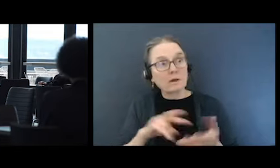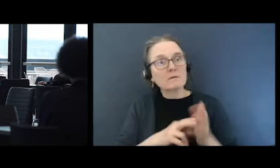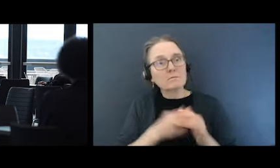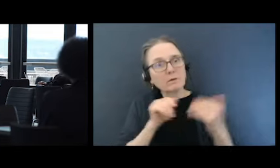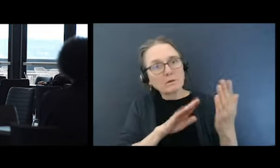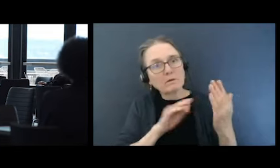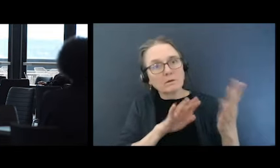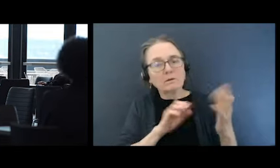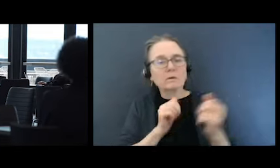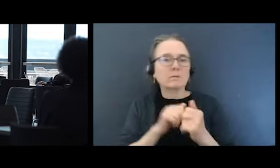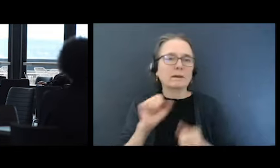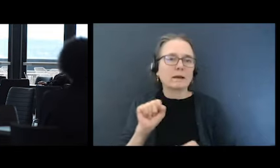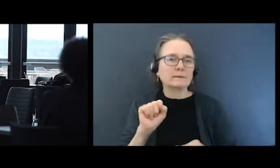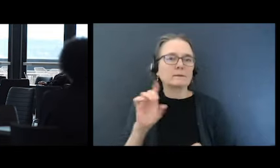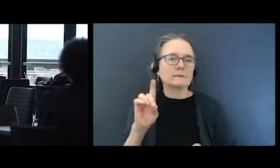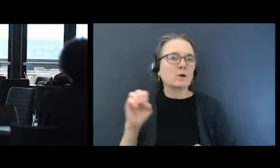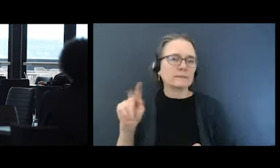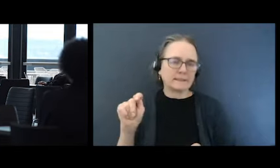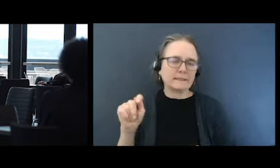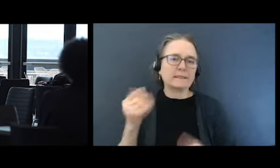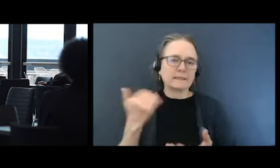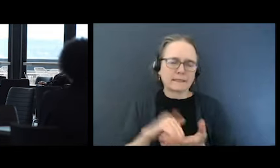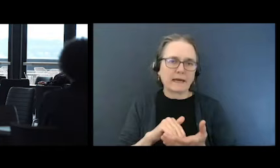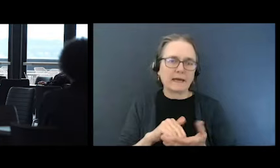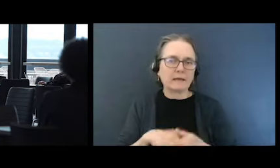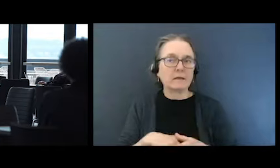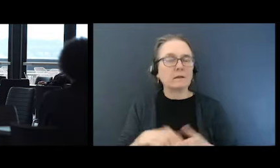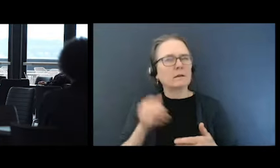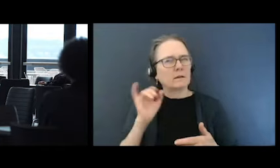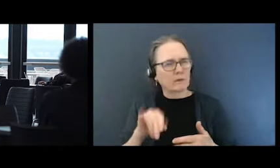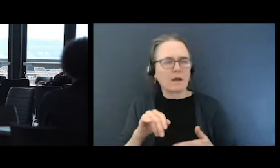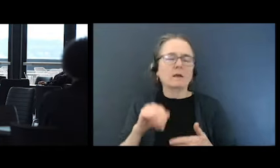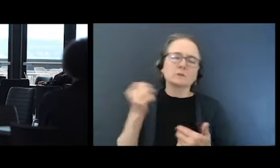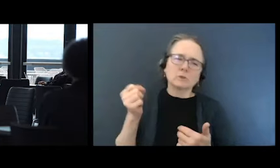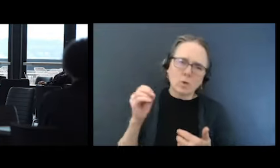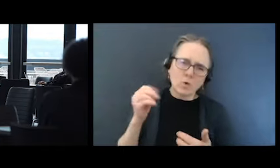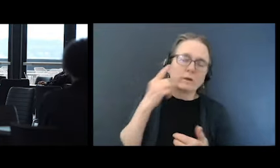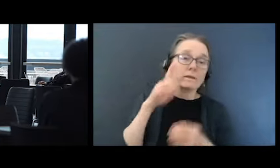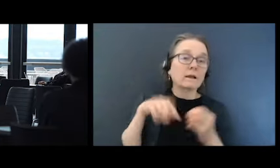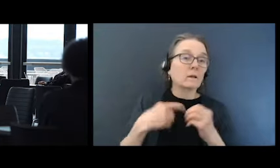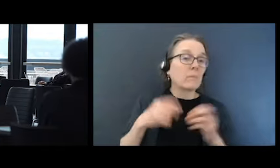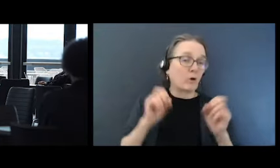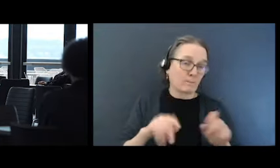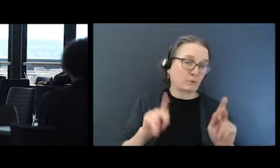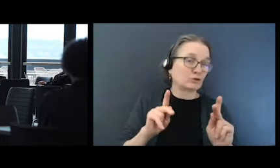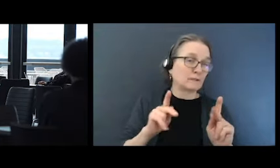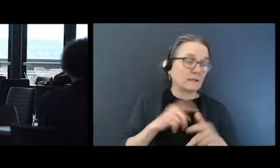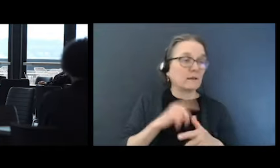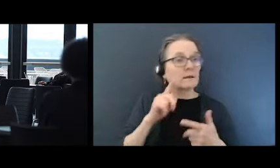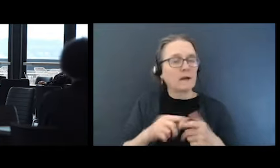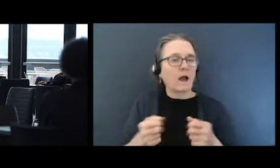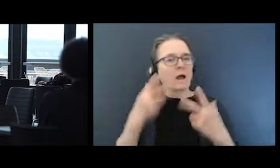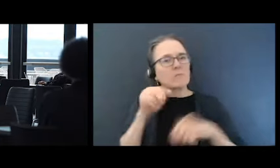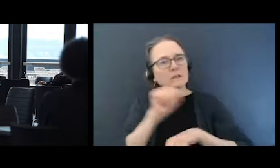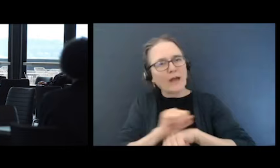opportunity and the how much effort you have to expend to, maybe make it livable or to trade